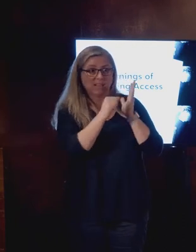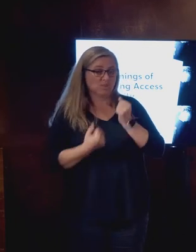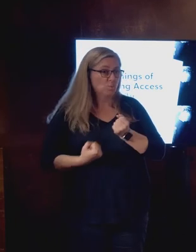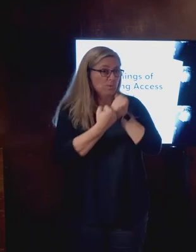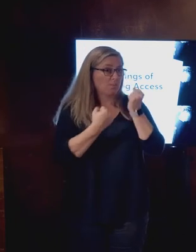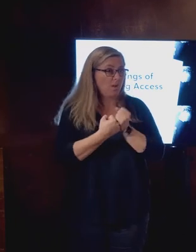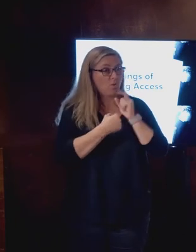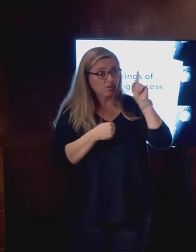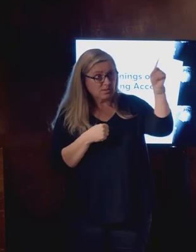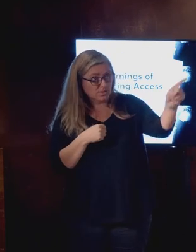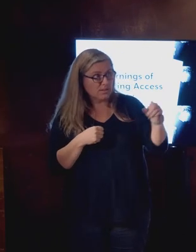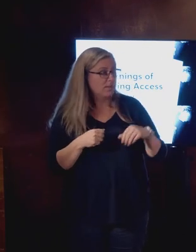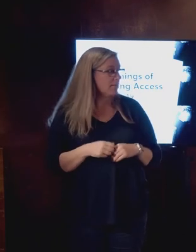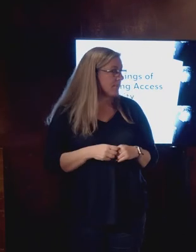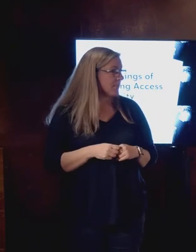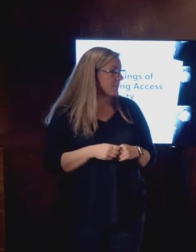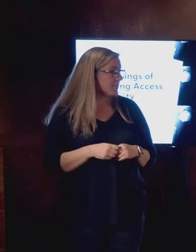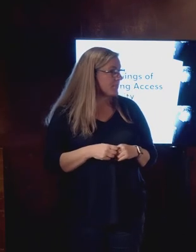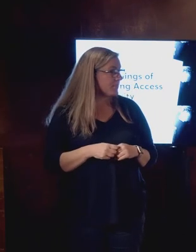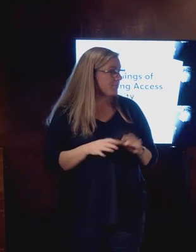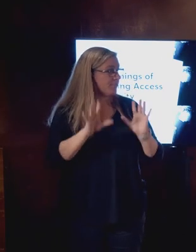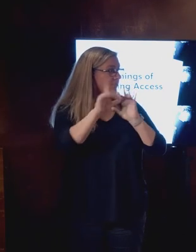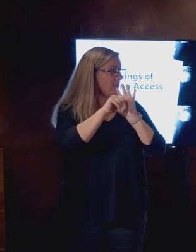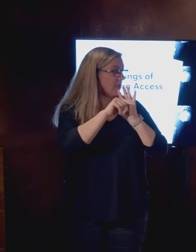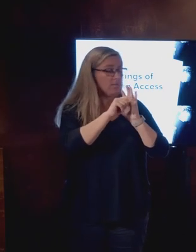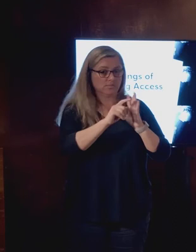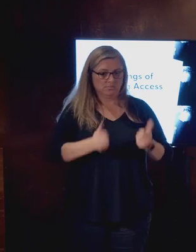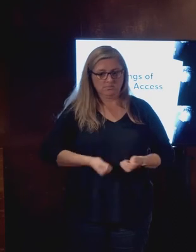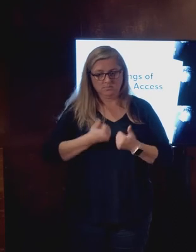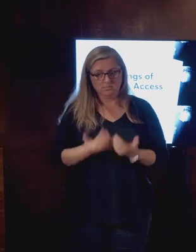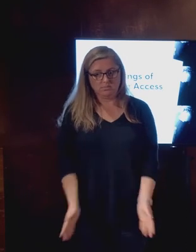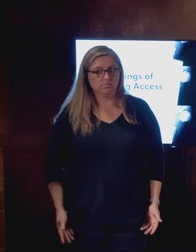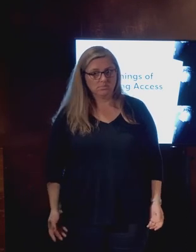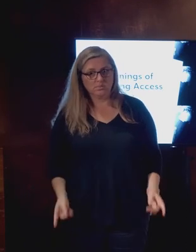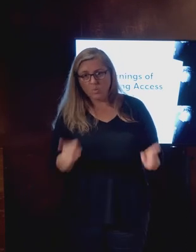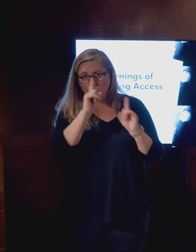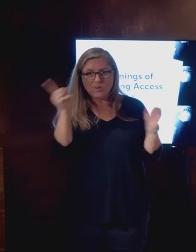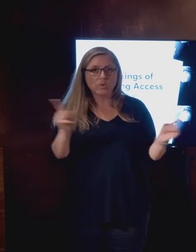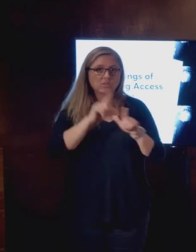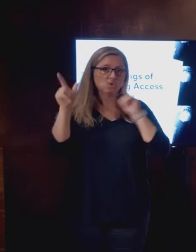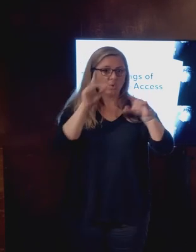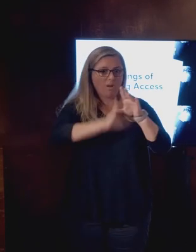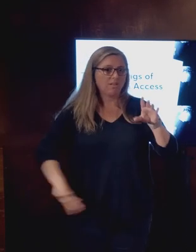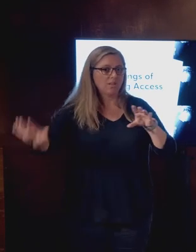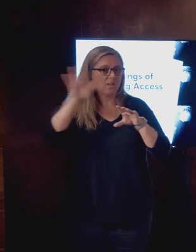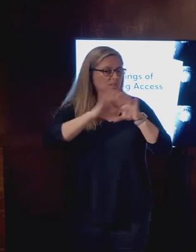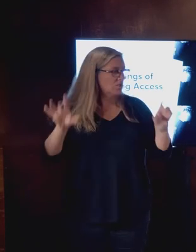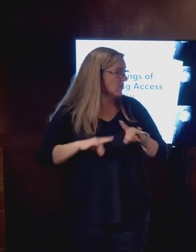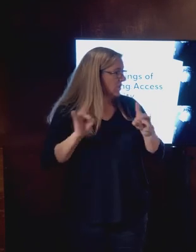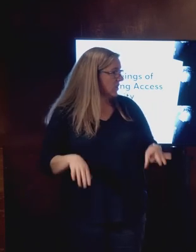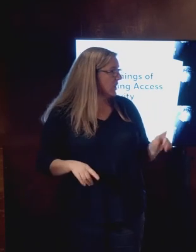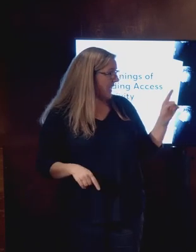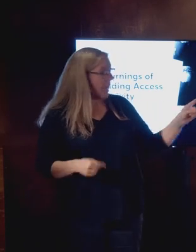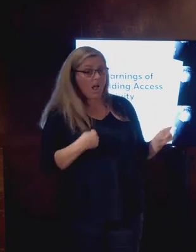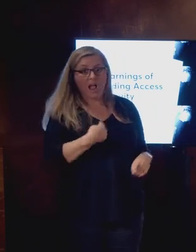support over in South Australia. And then by the time we burnt out, we weren't able to tour it nationally. Yes. I guess what I'm saying